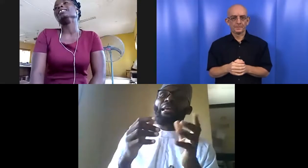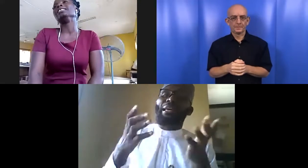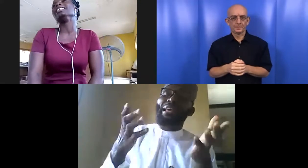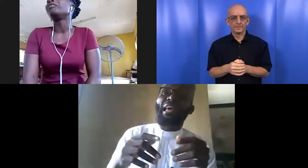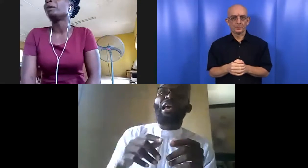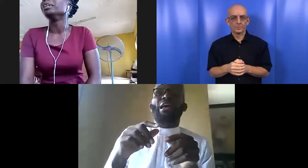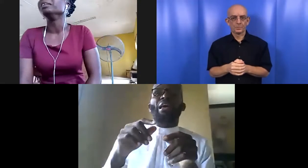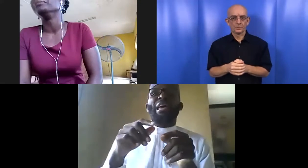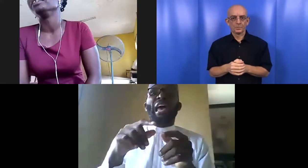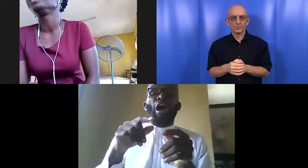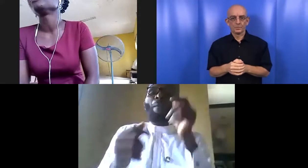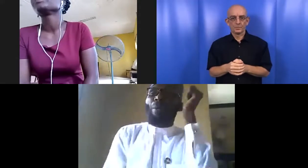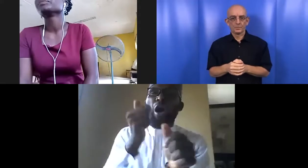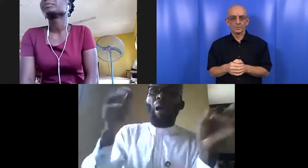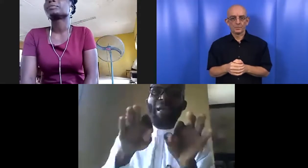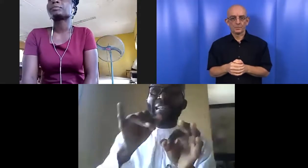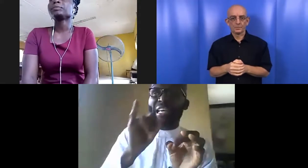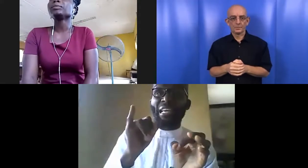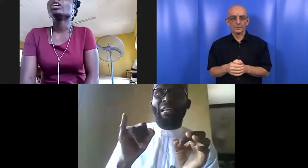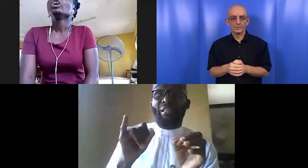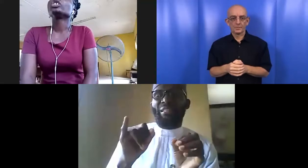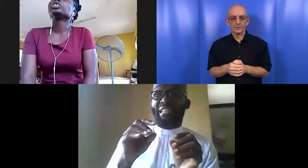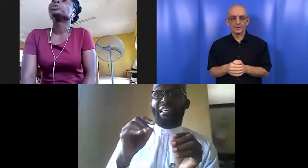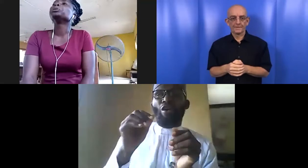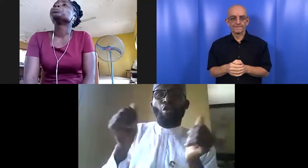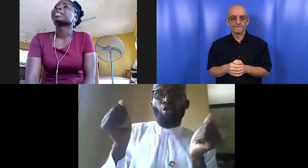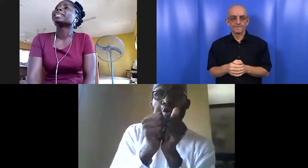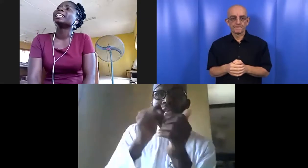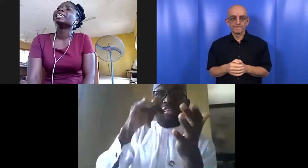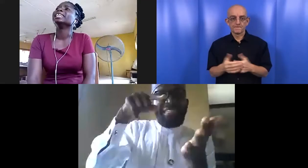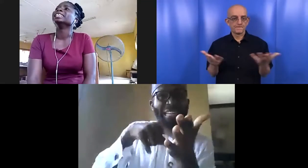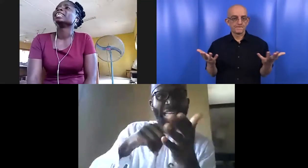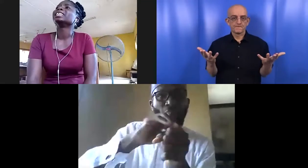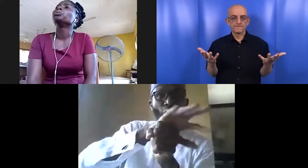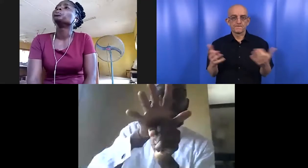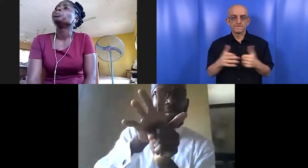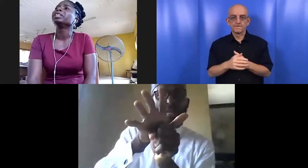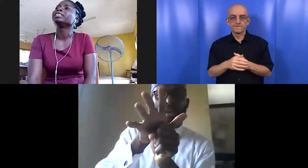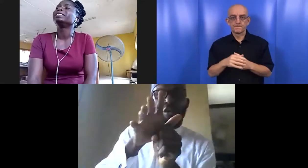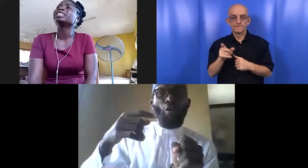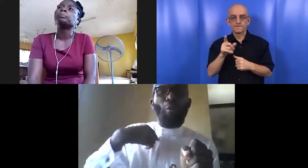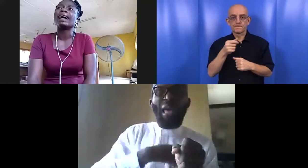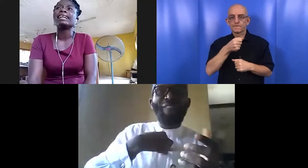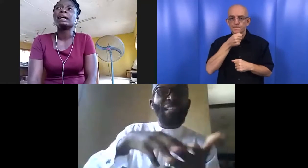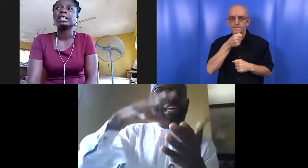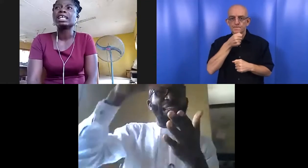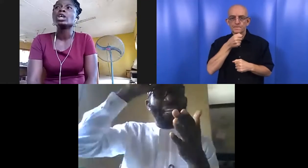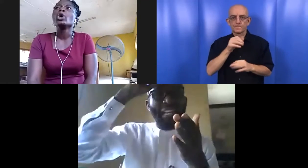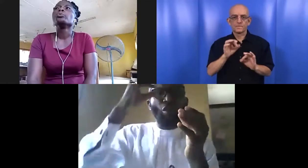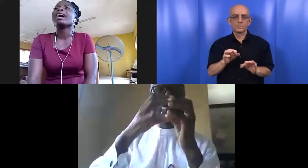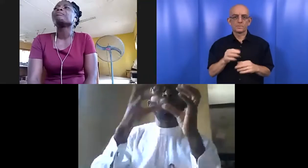by their family members. So the most important thing is that with this